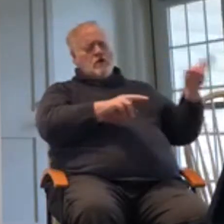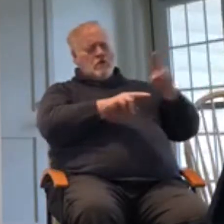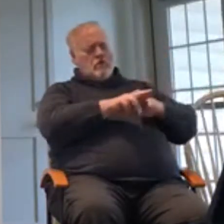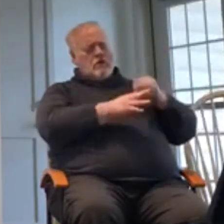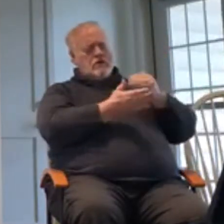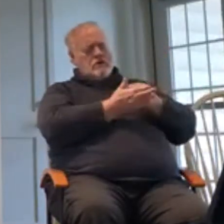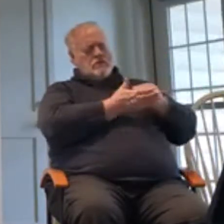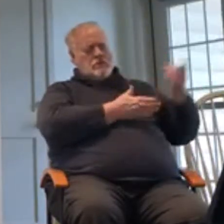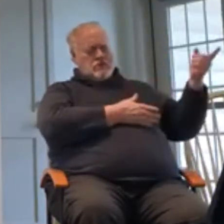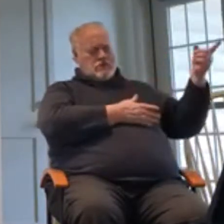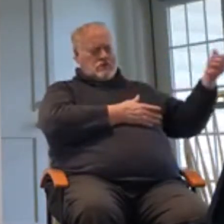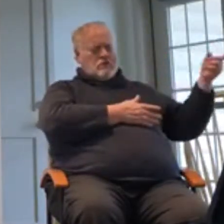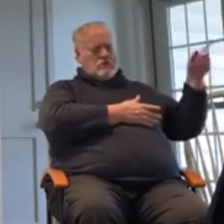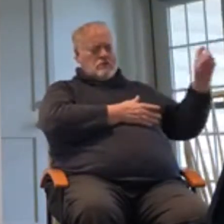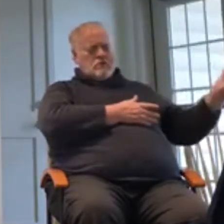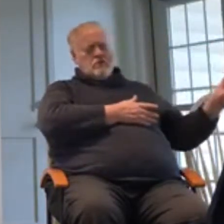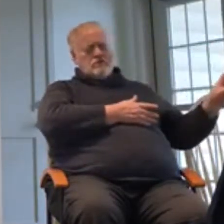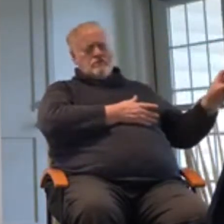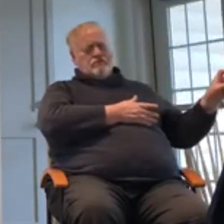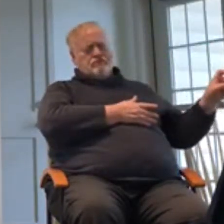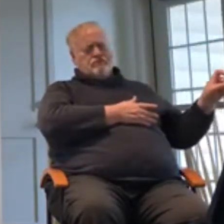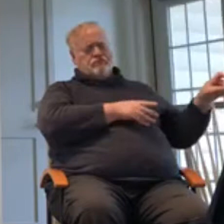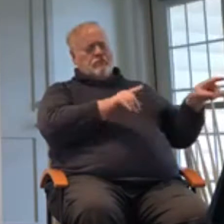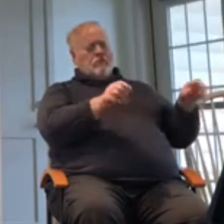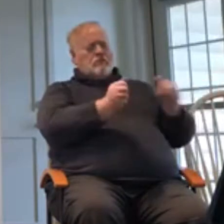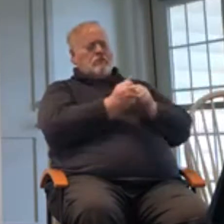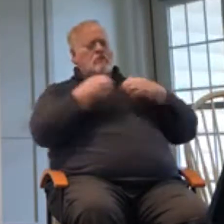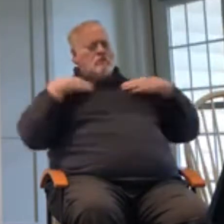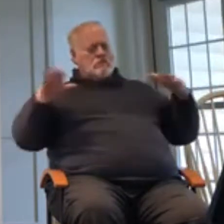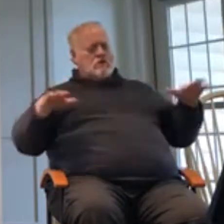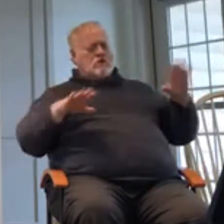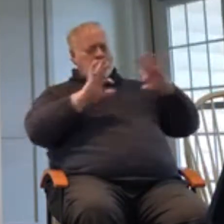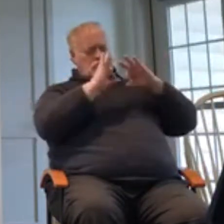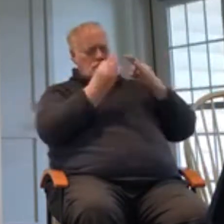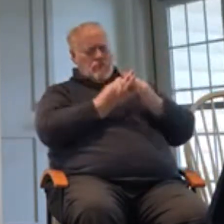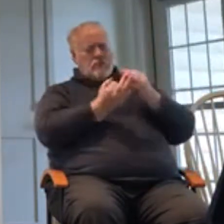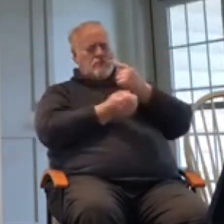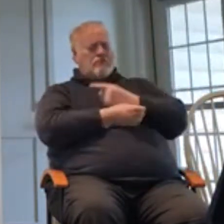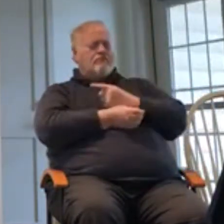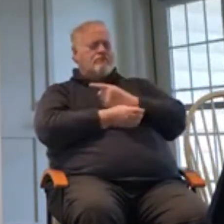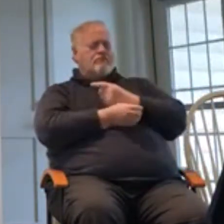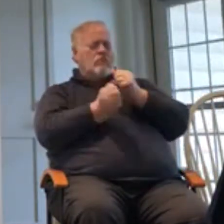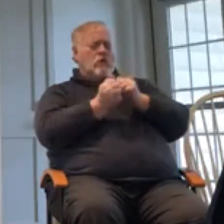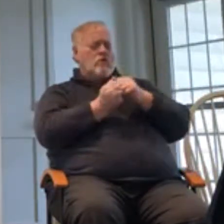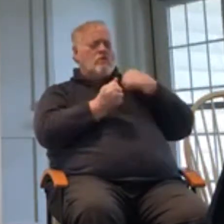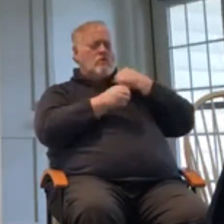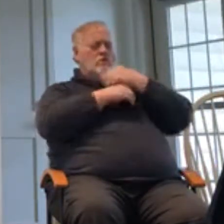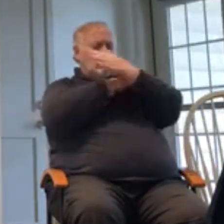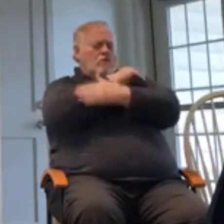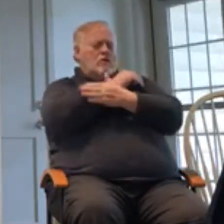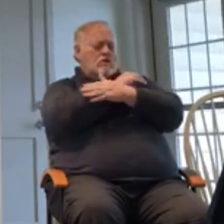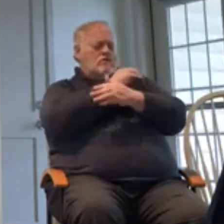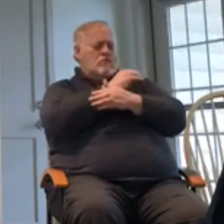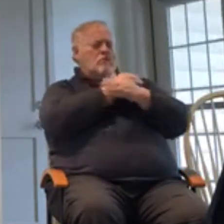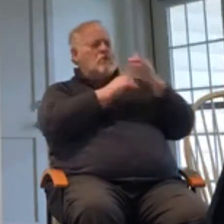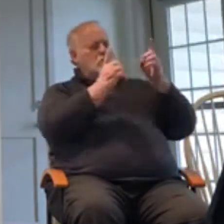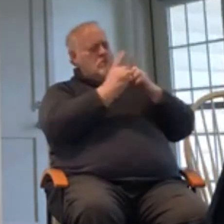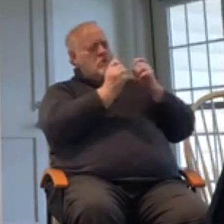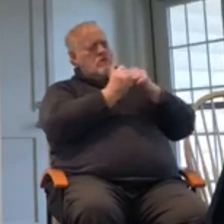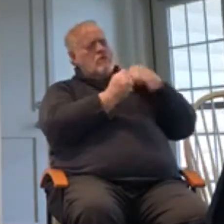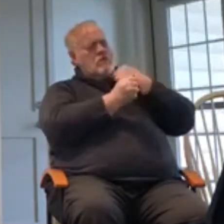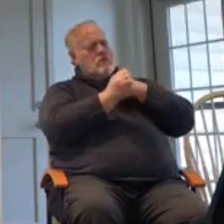needs, be with the Miss Angel and her family, and just be with our country. Just be with us this morning. Meet with